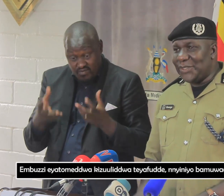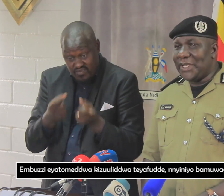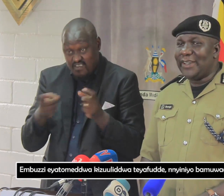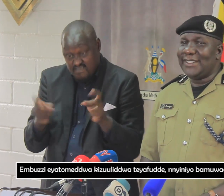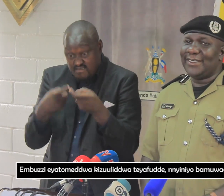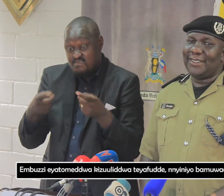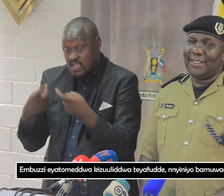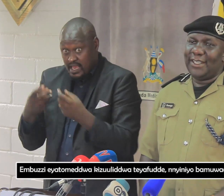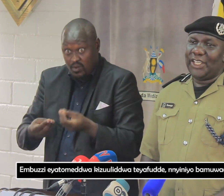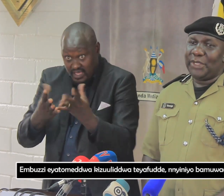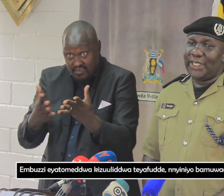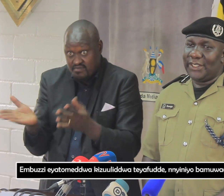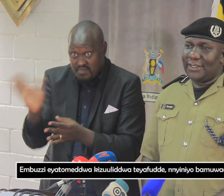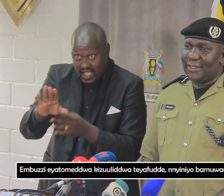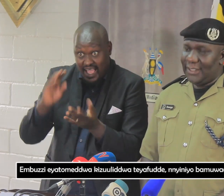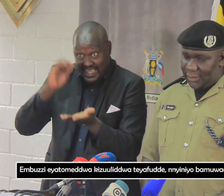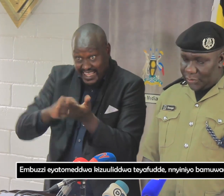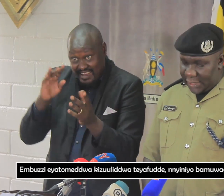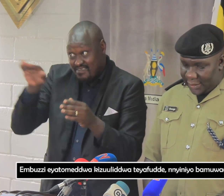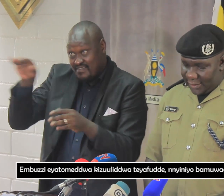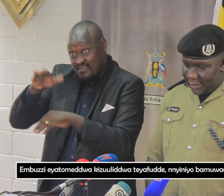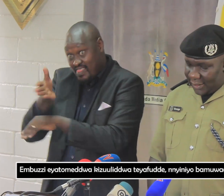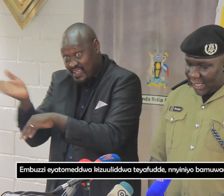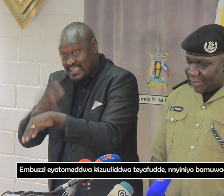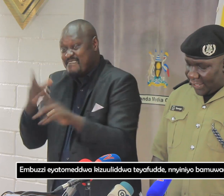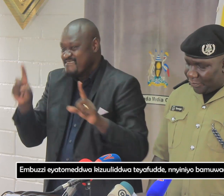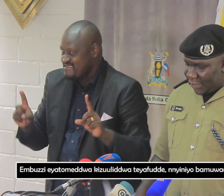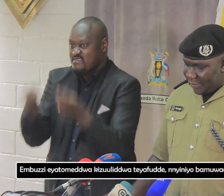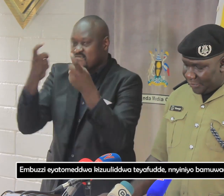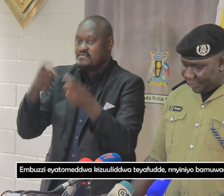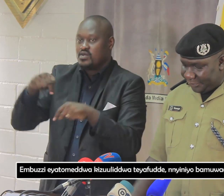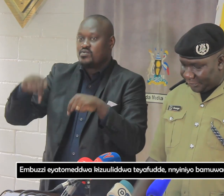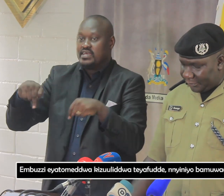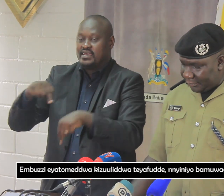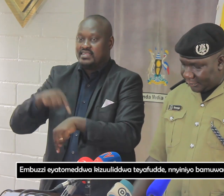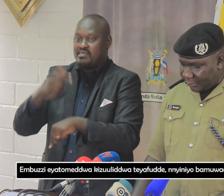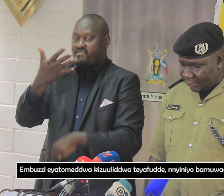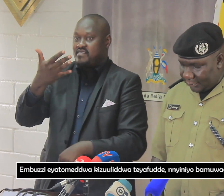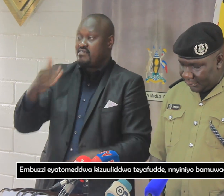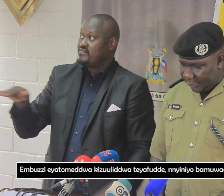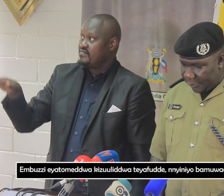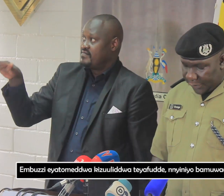ones that we are releasing begins today at 5 p.m.